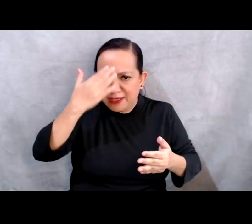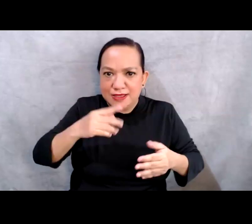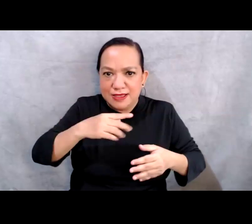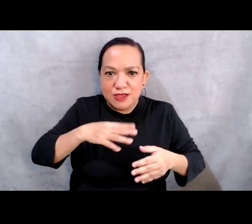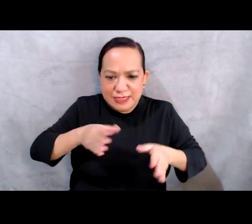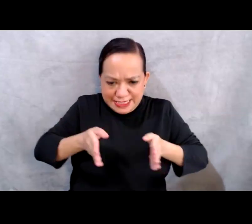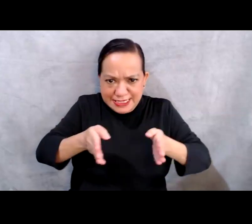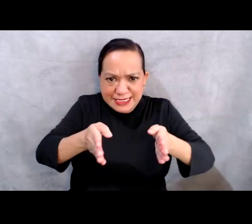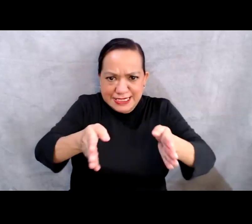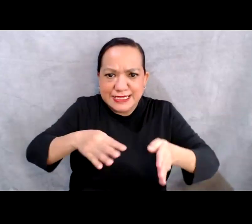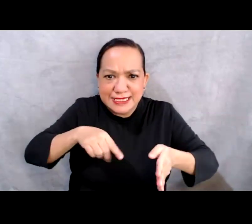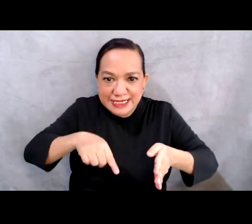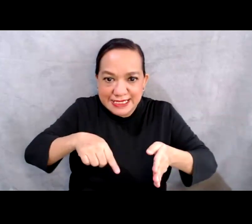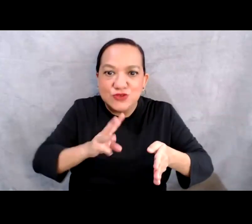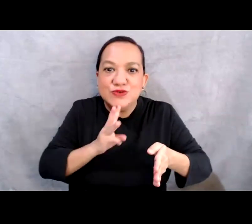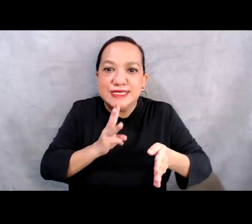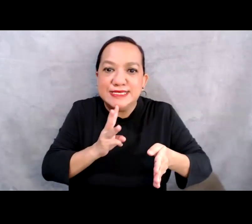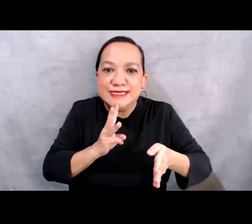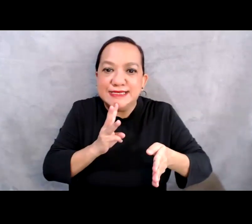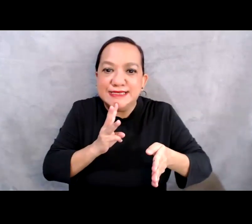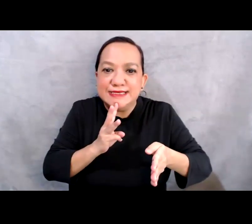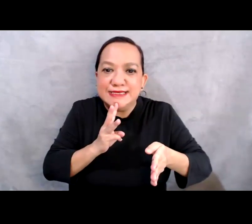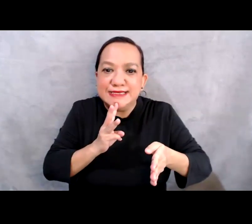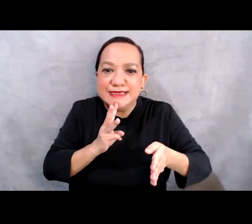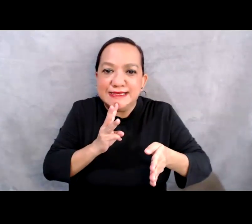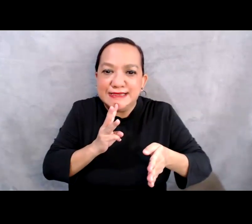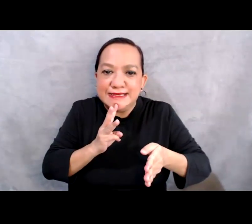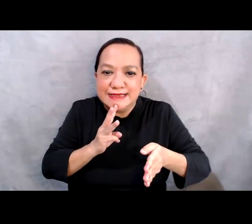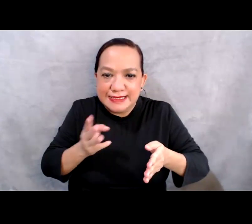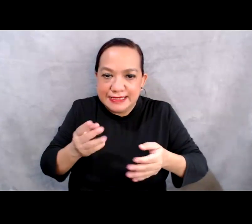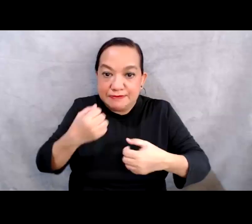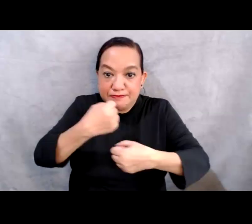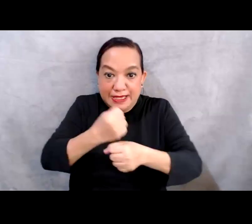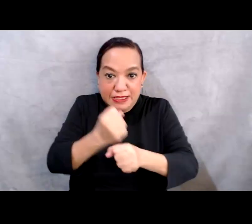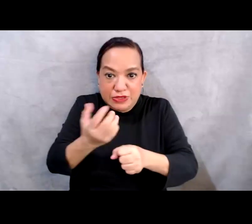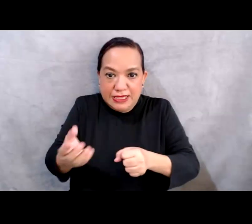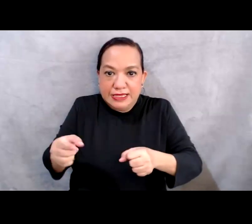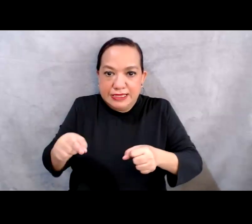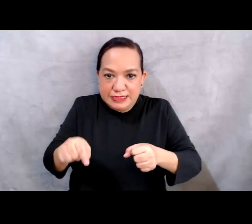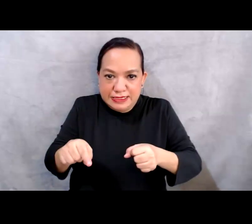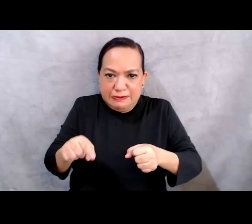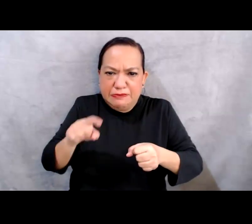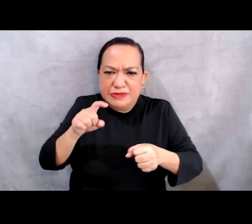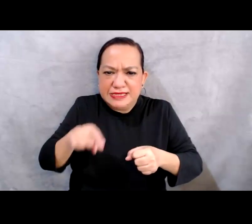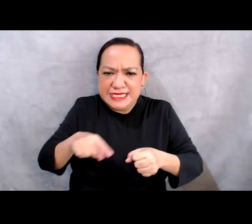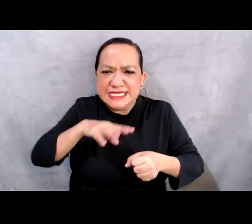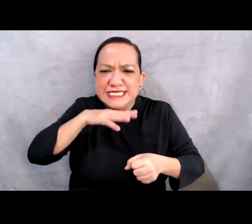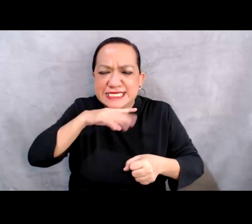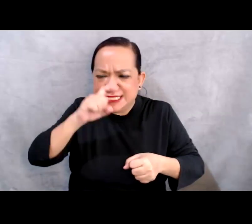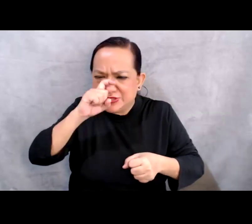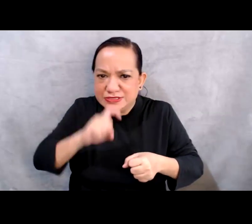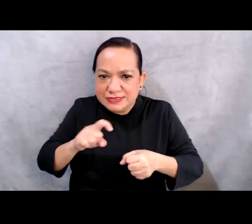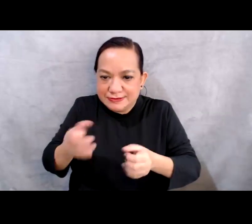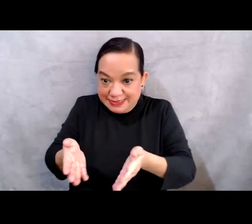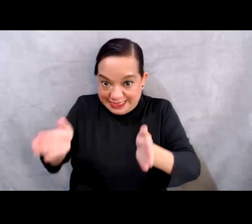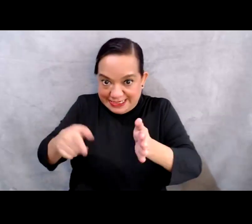reservoir. It's an ancient tank, and there were more than